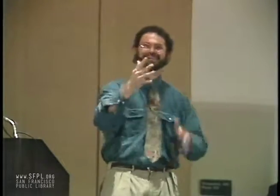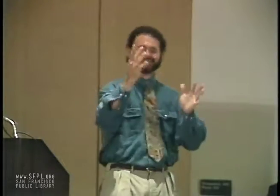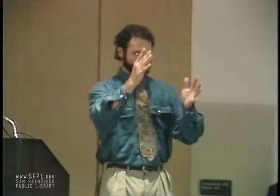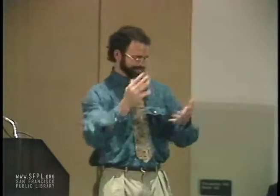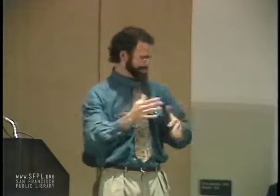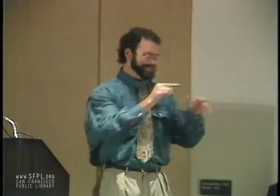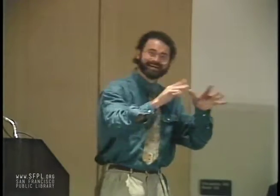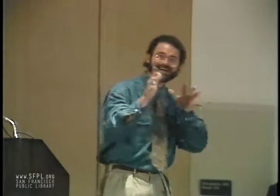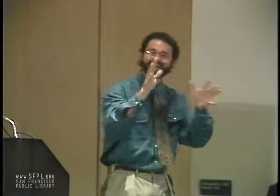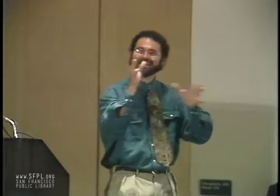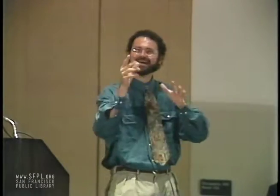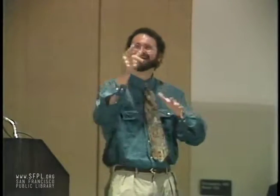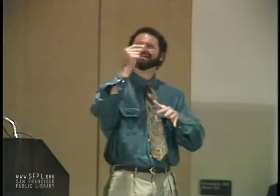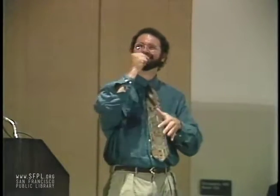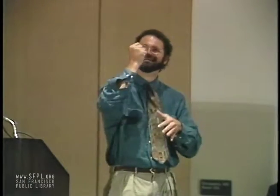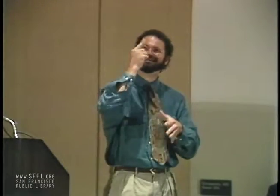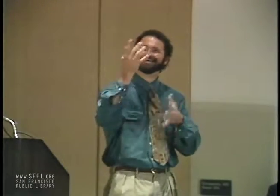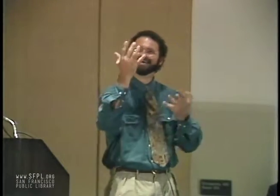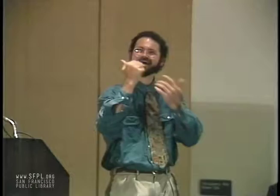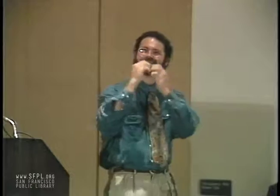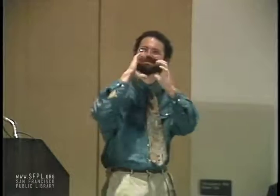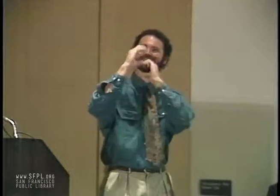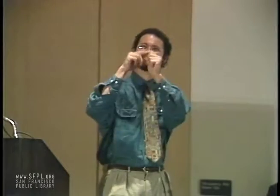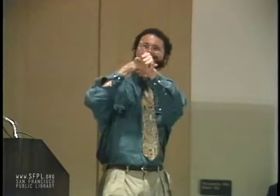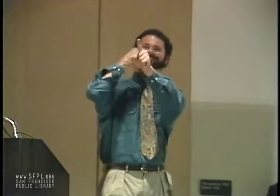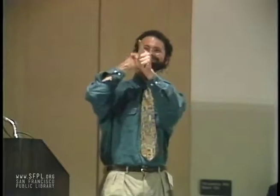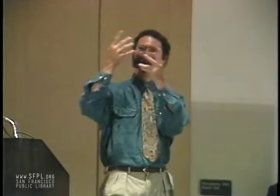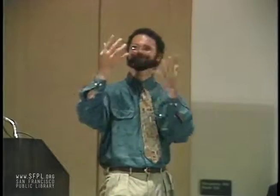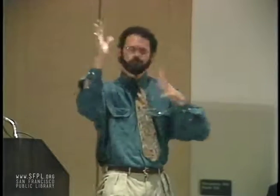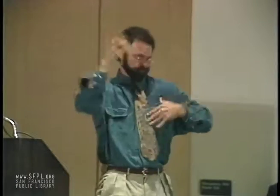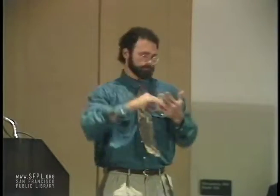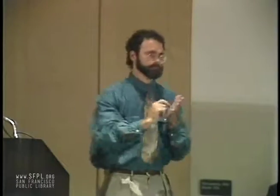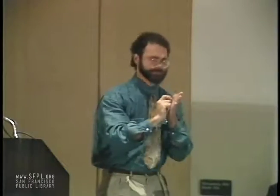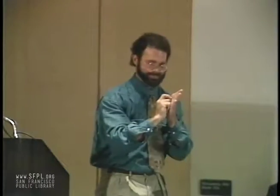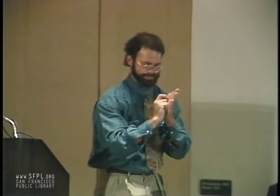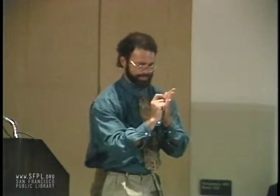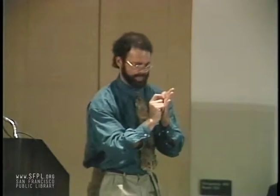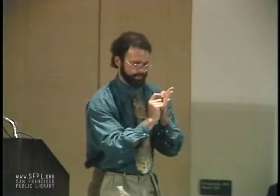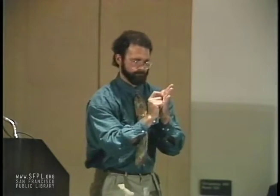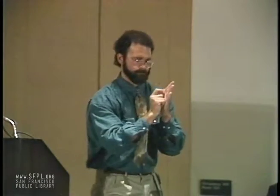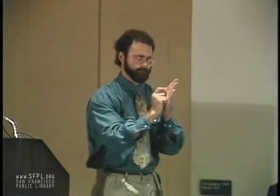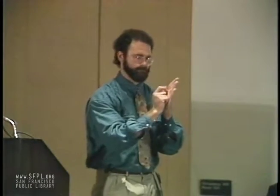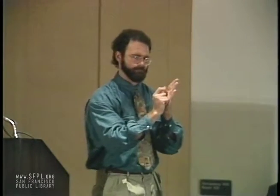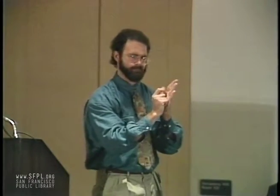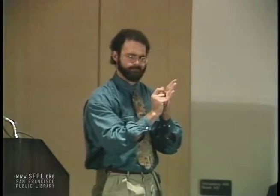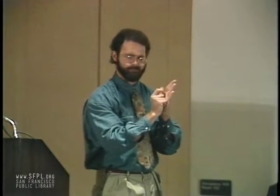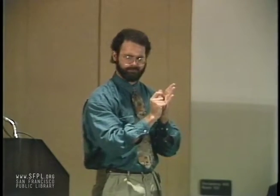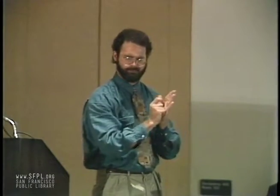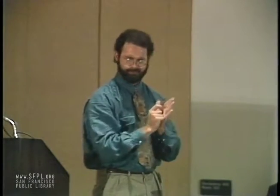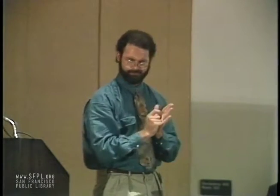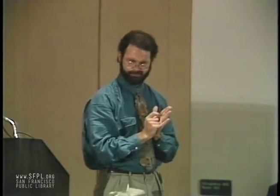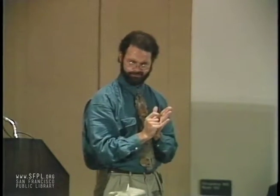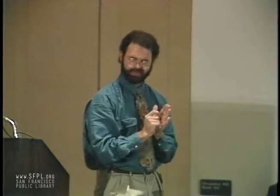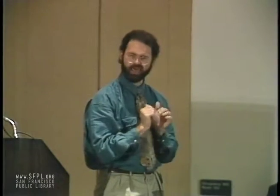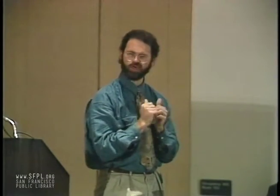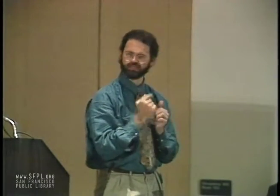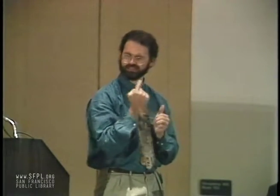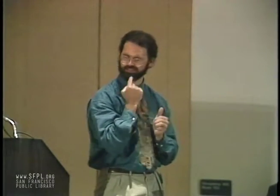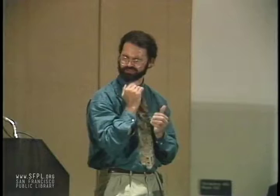and tapped him and said, "I'm in a hurry," tried to, couldn't really communicate with the man because he was hearing, and he wrote a note to him, and he thought, how do